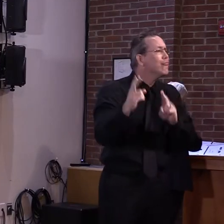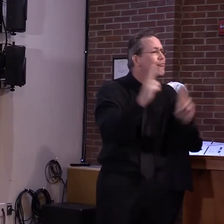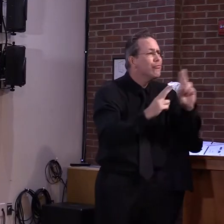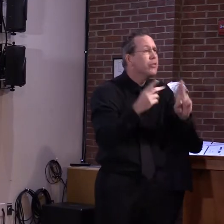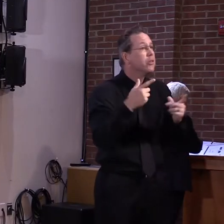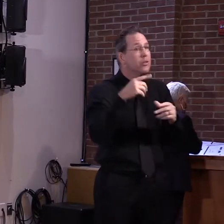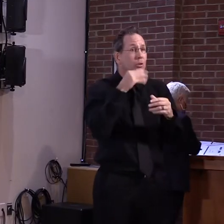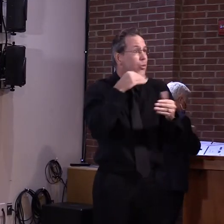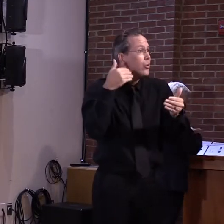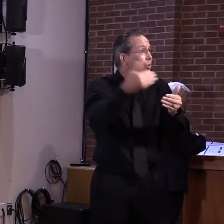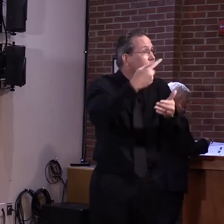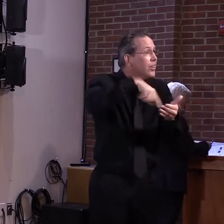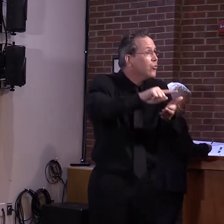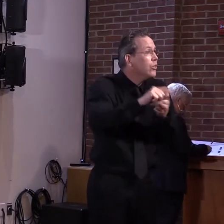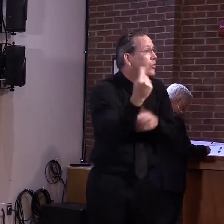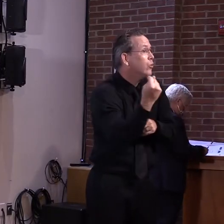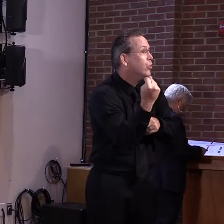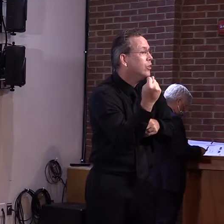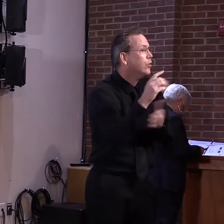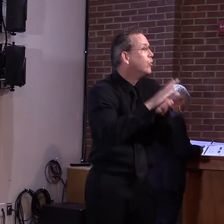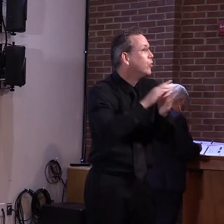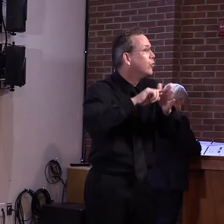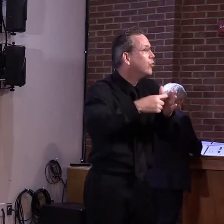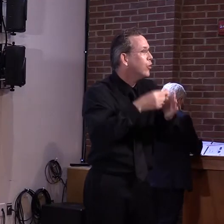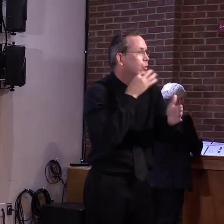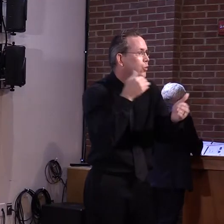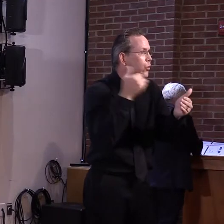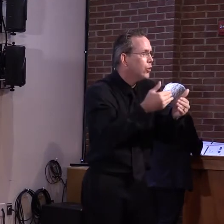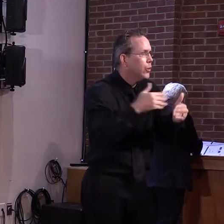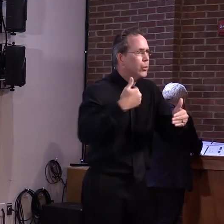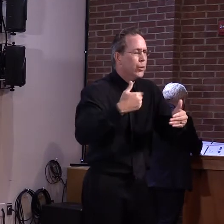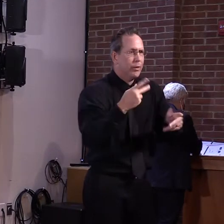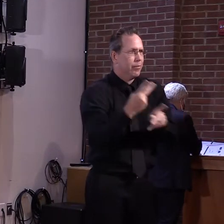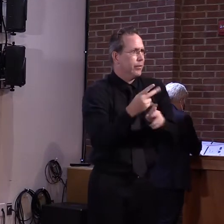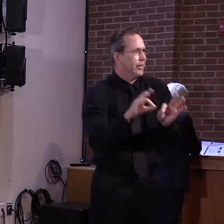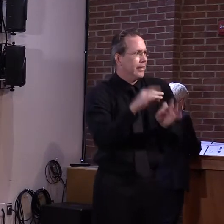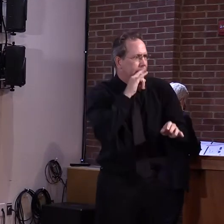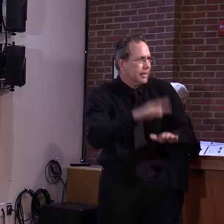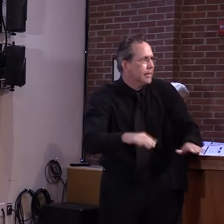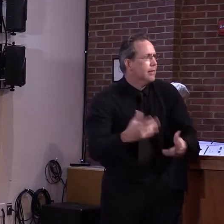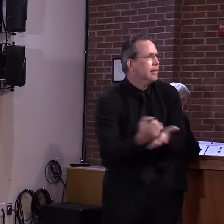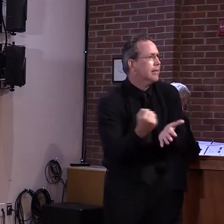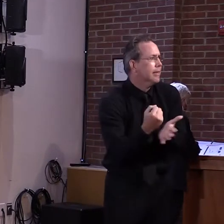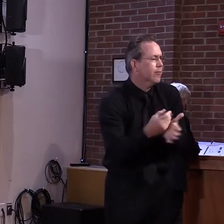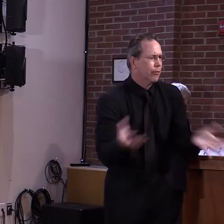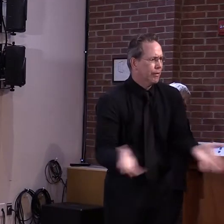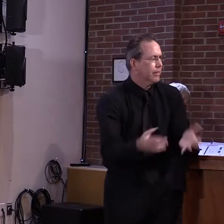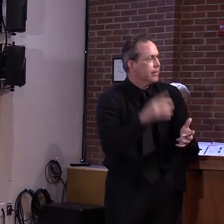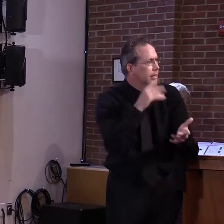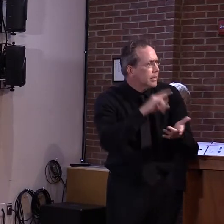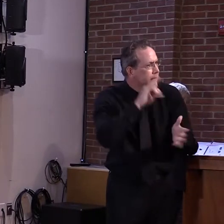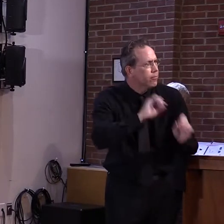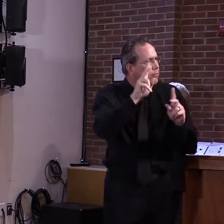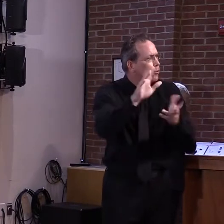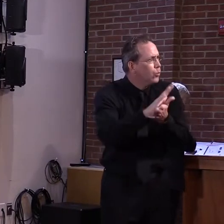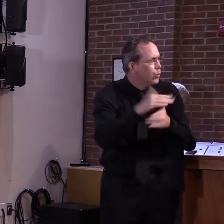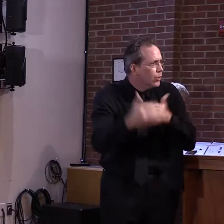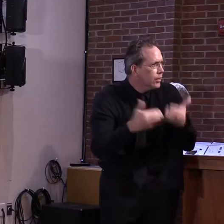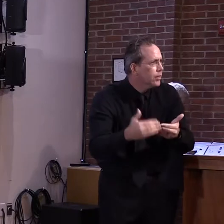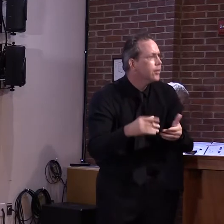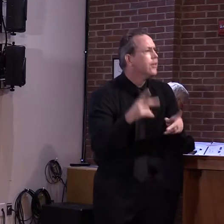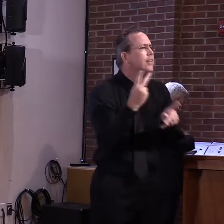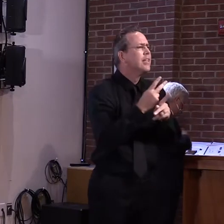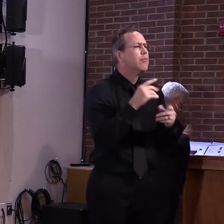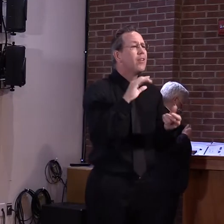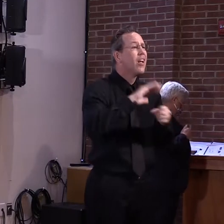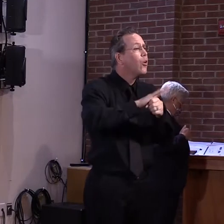week. Our kids need us to do our part in order to keep cases low in our communities. Our